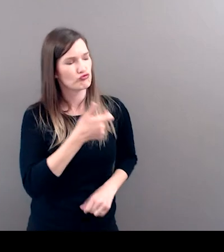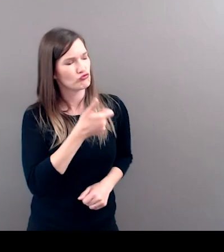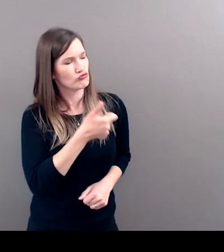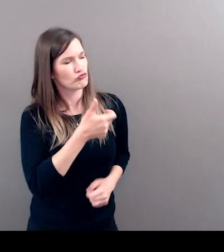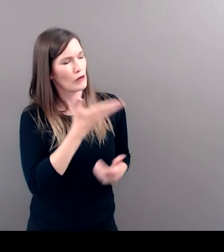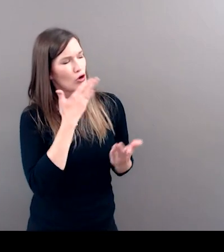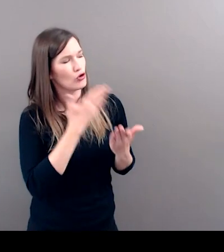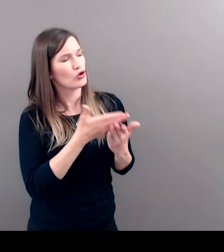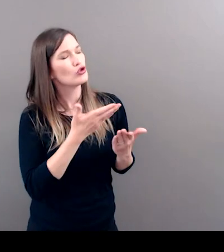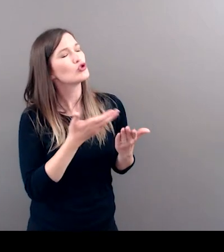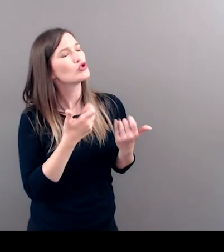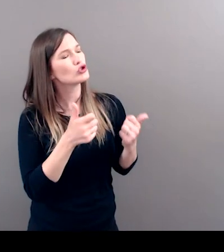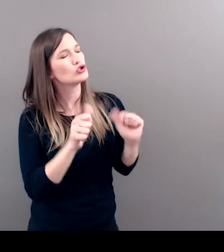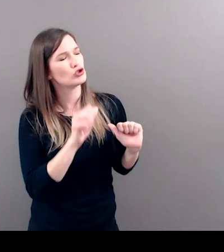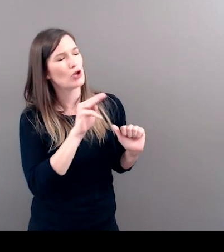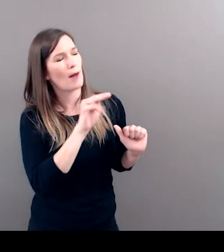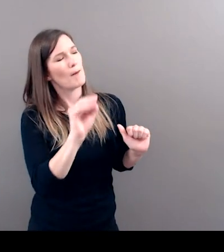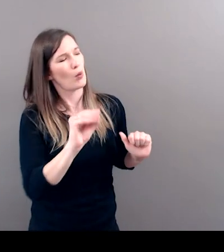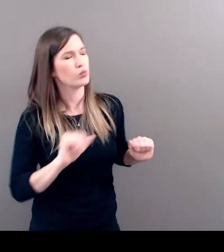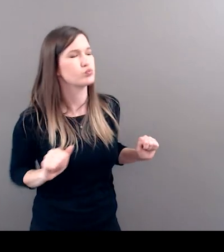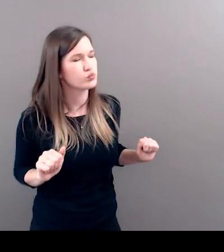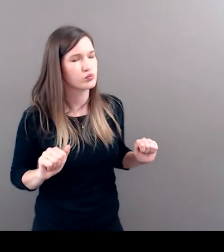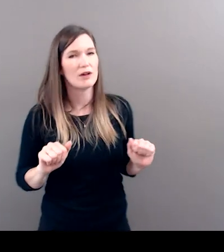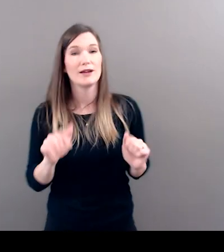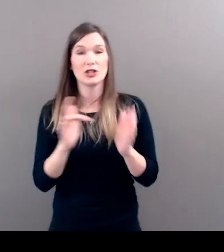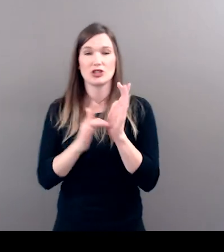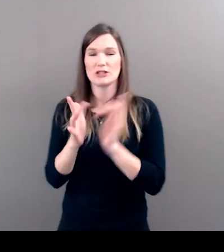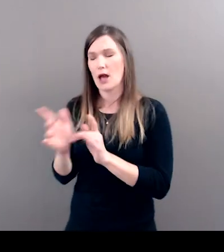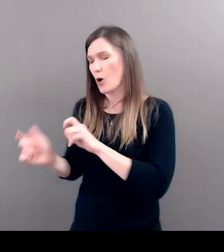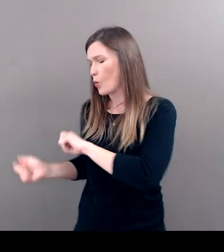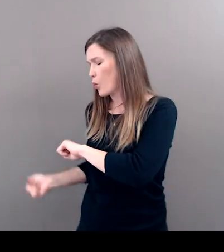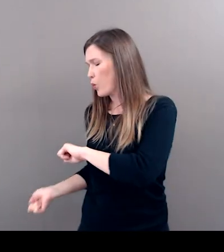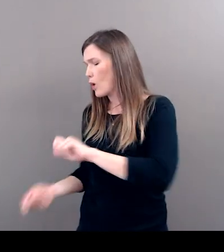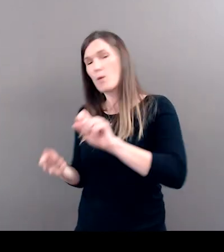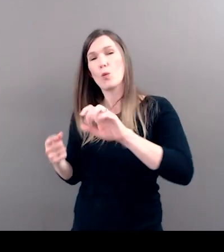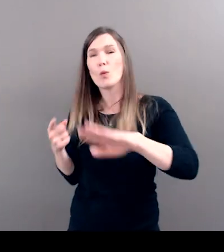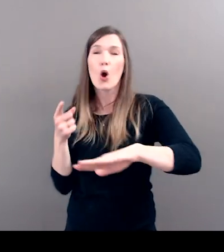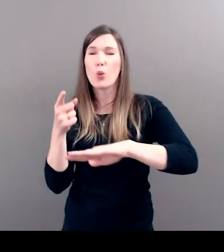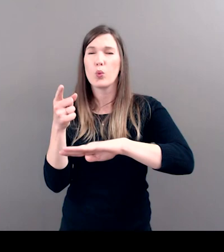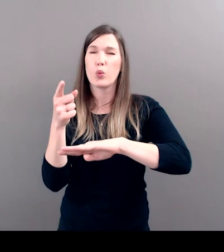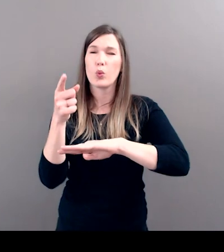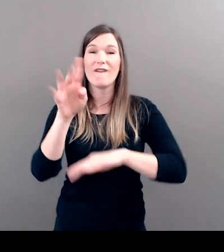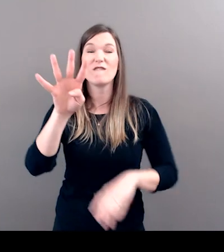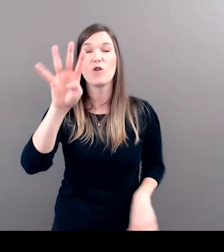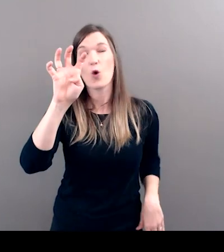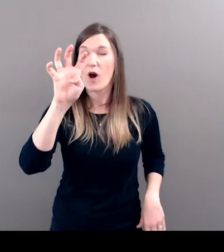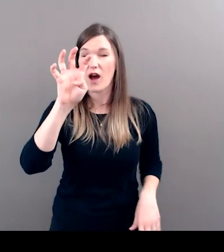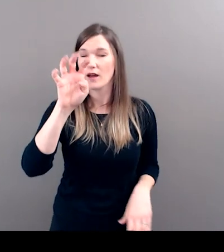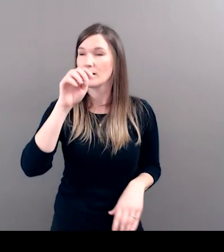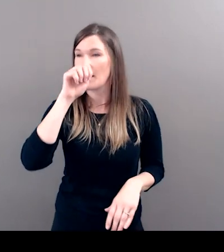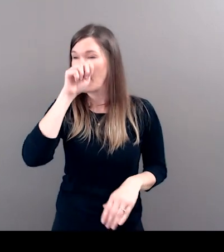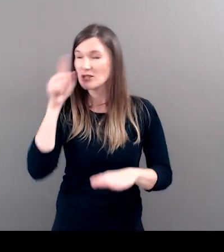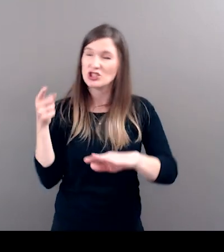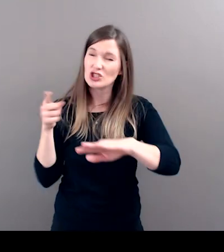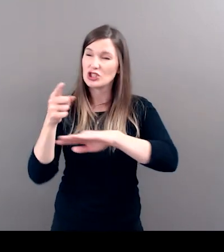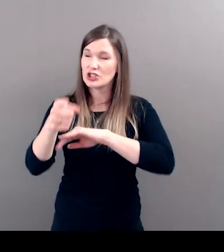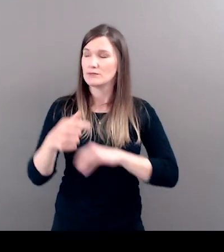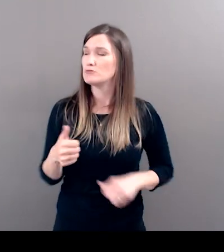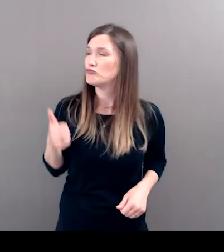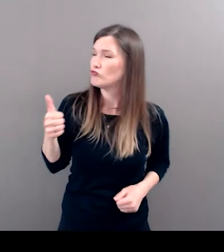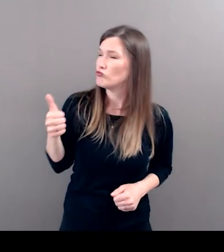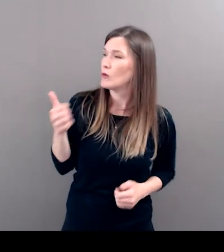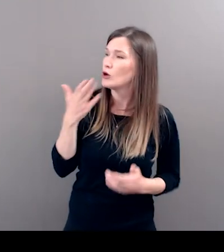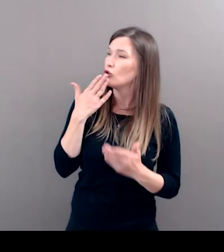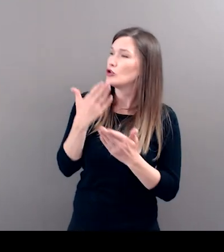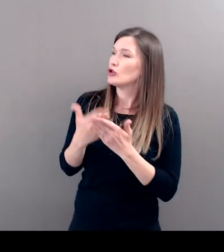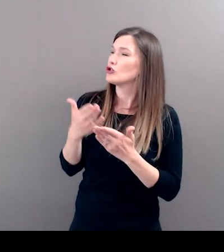Jesus gets up. 400 yards right down. Moses said, good shot, Lord. This old man,